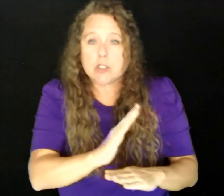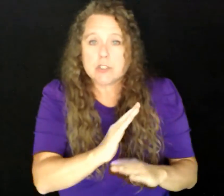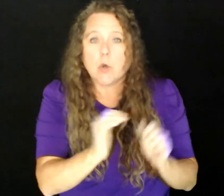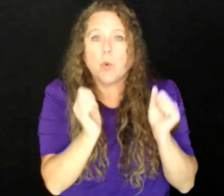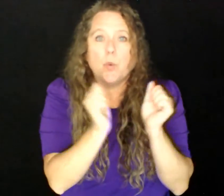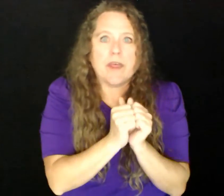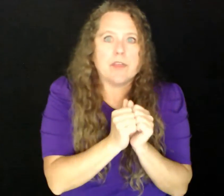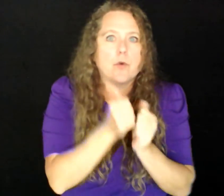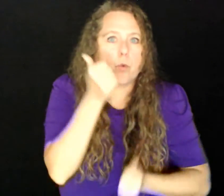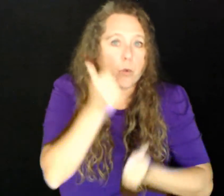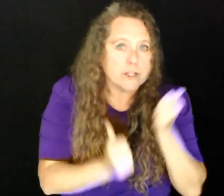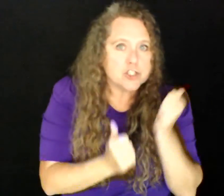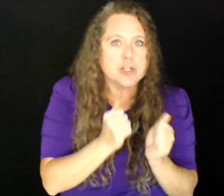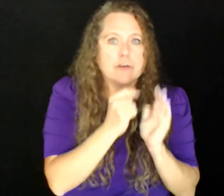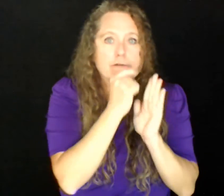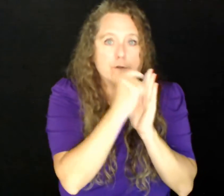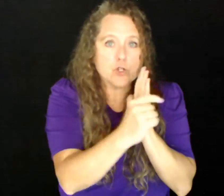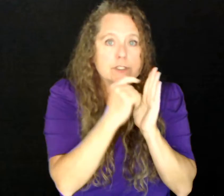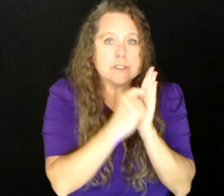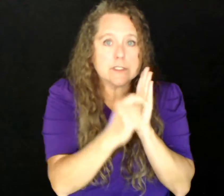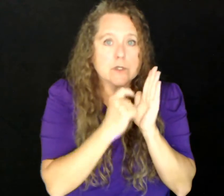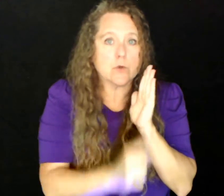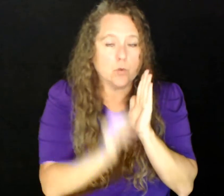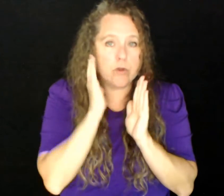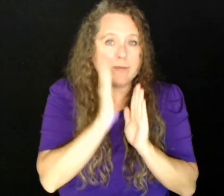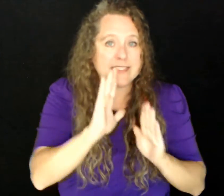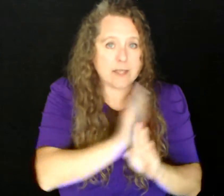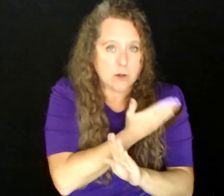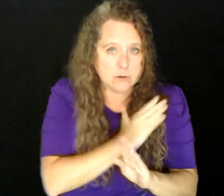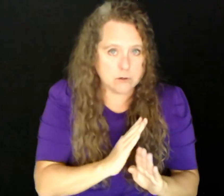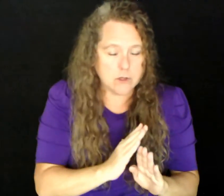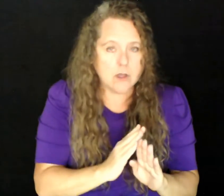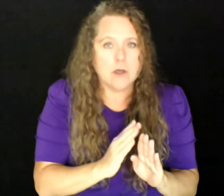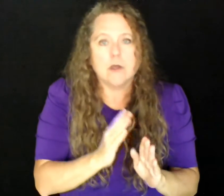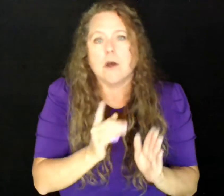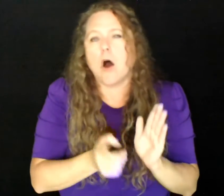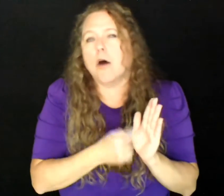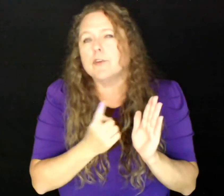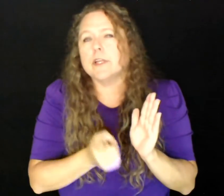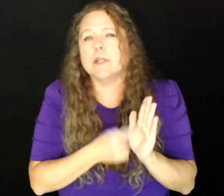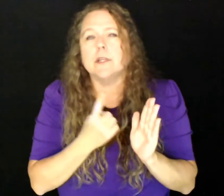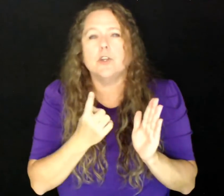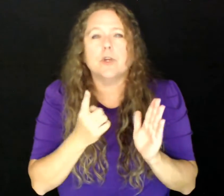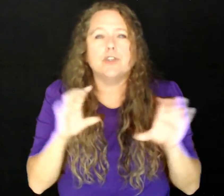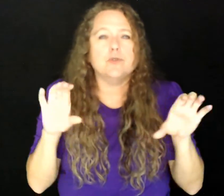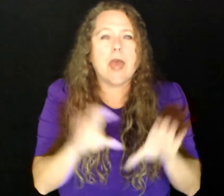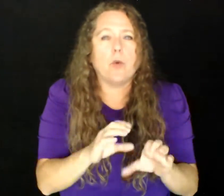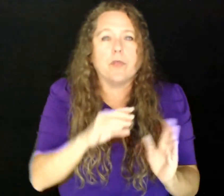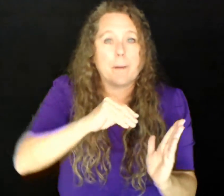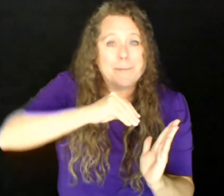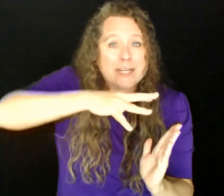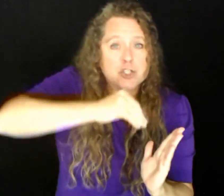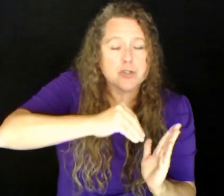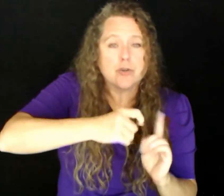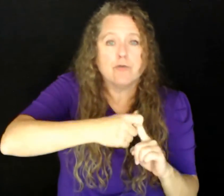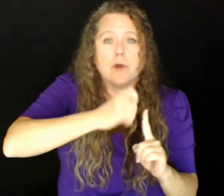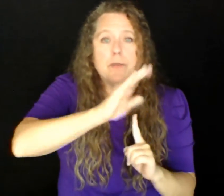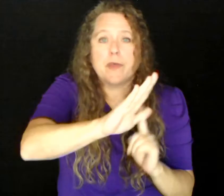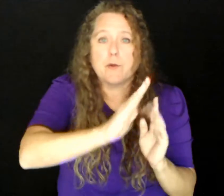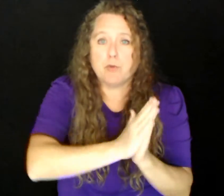songs with which verses will be sung. Often you can do that with a picture from their